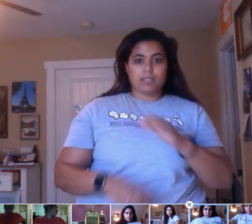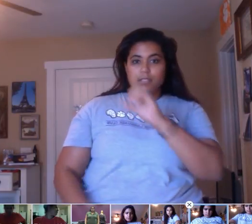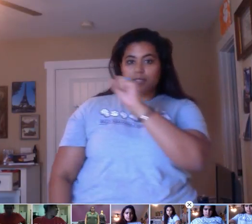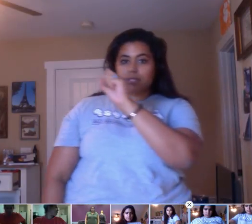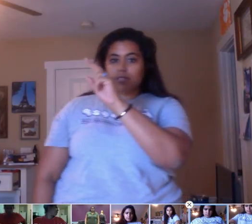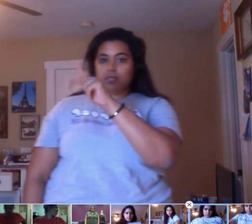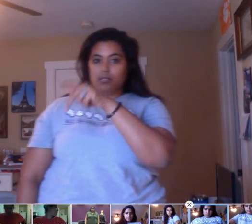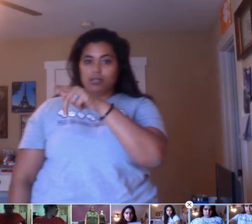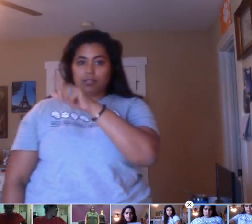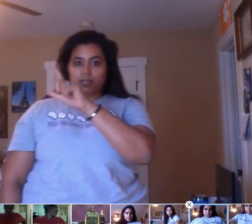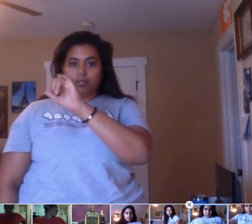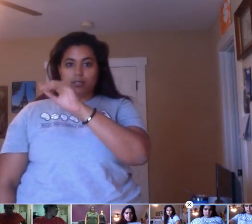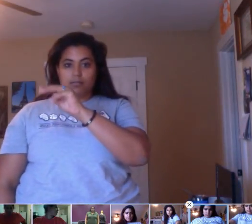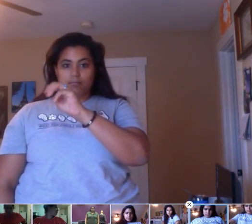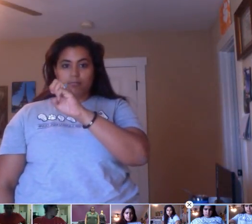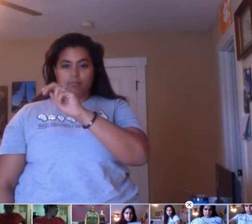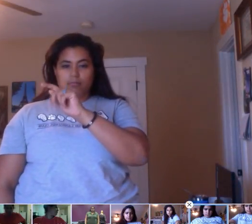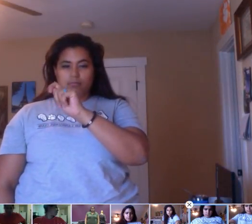So